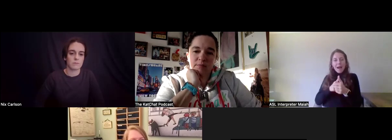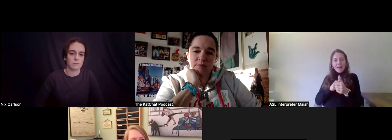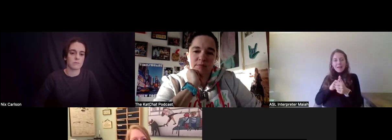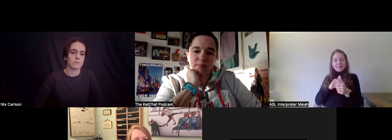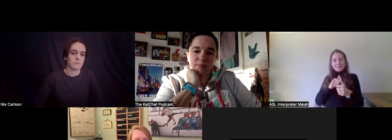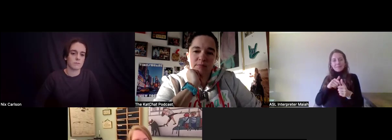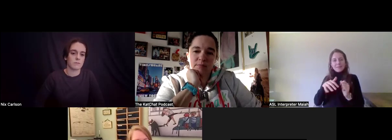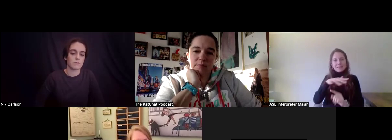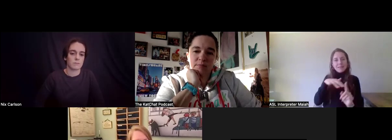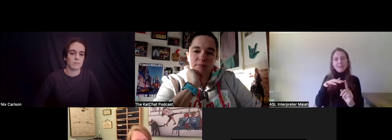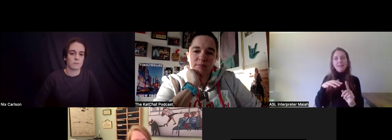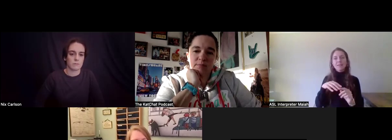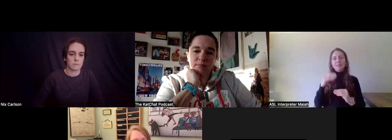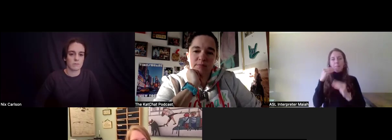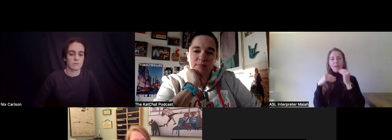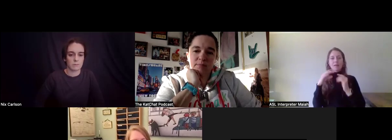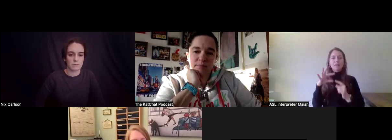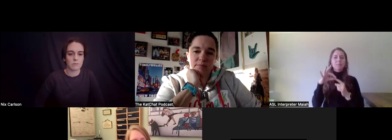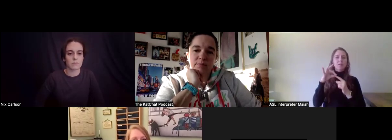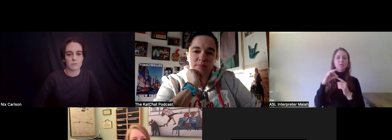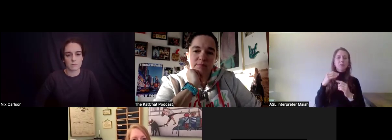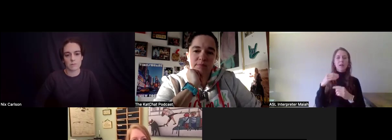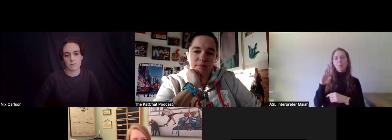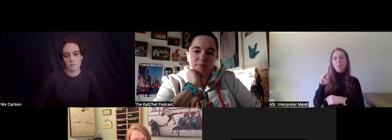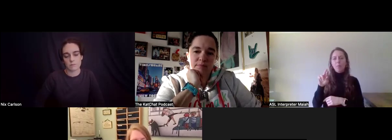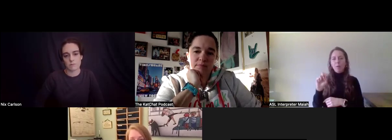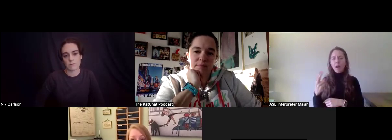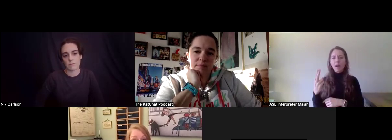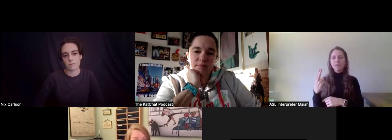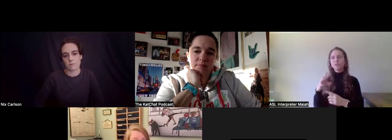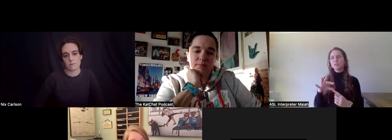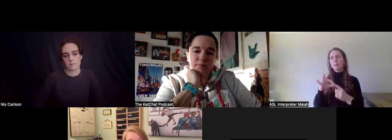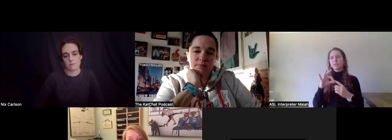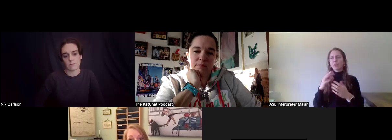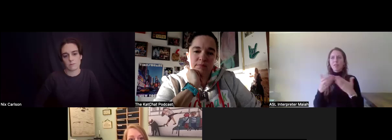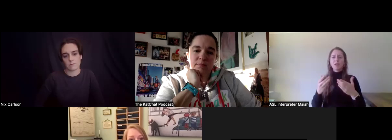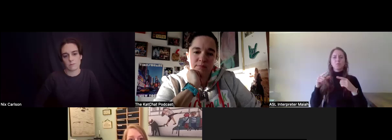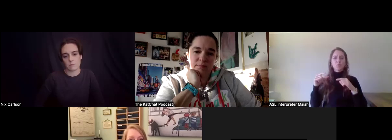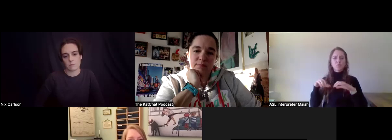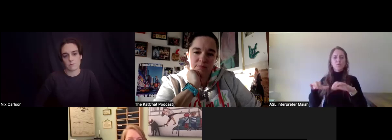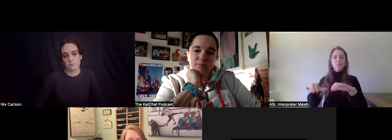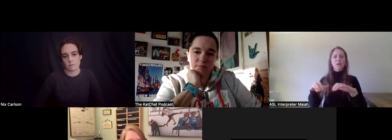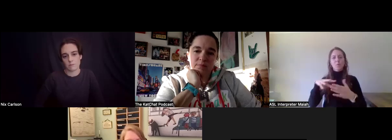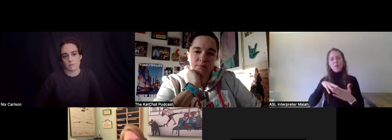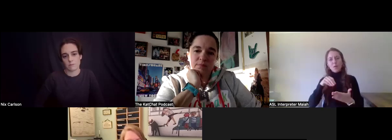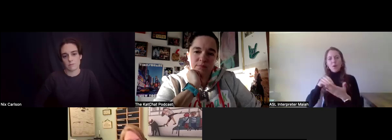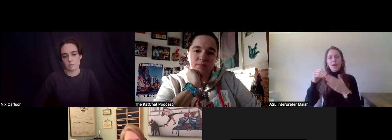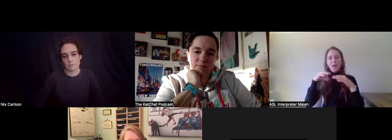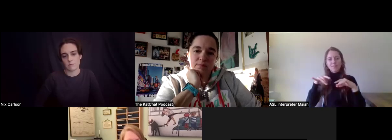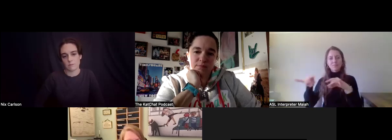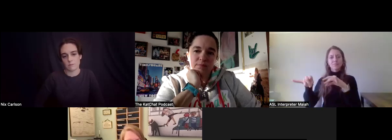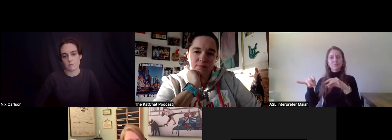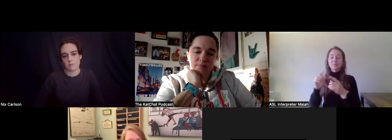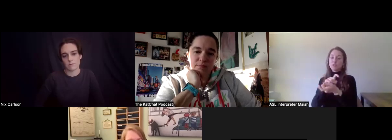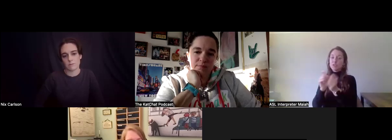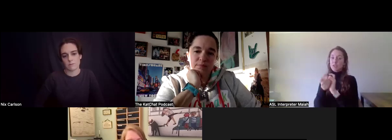meals and like the special brunches and like there's so many special things that we're doing and we're learning and we're changing some things up for